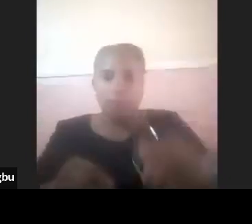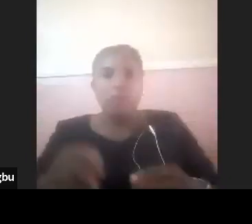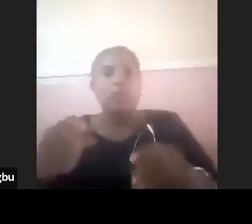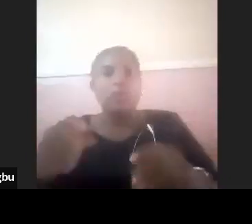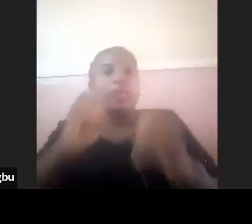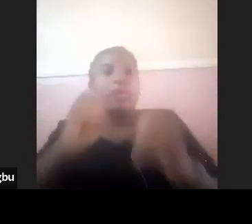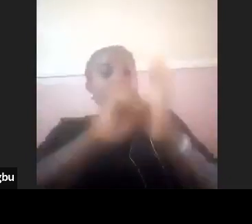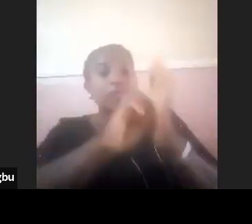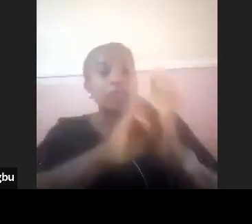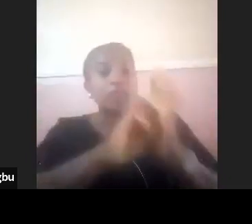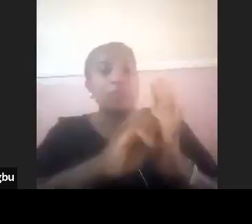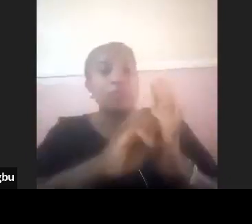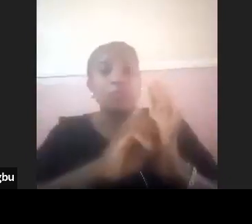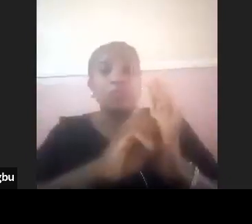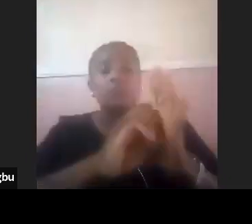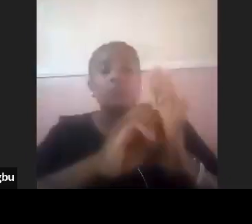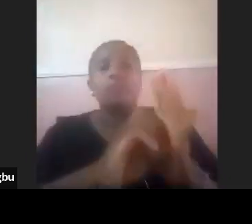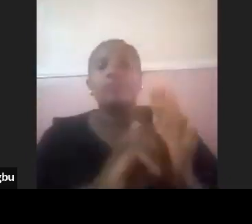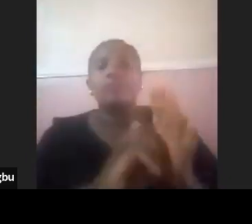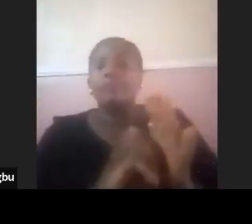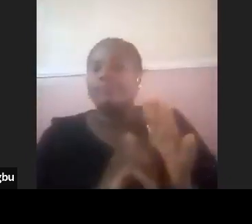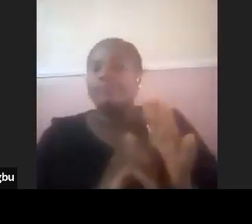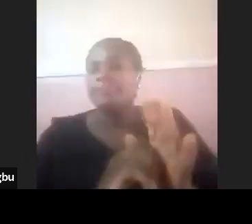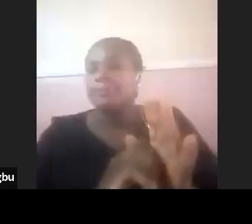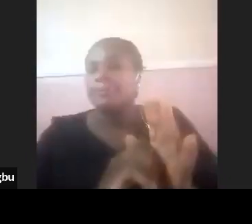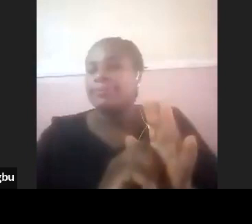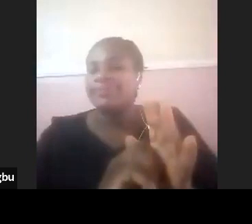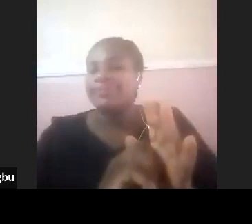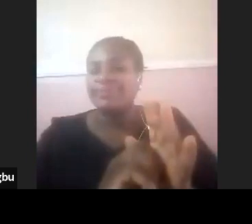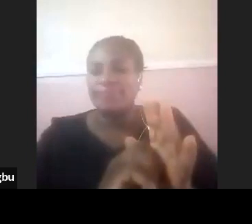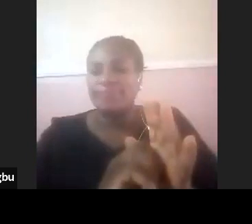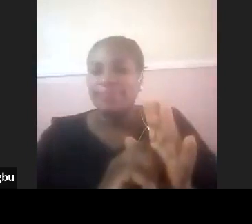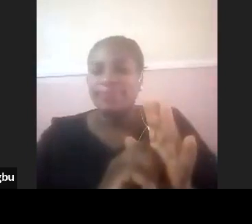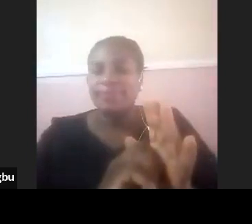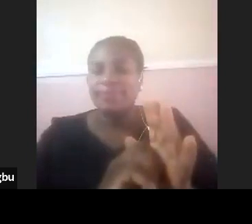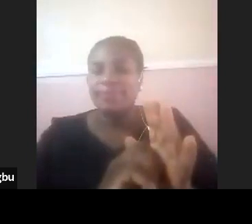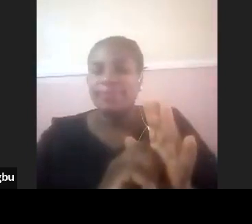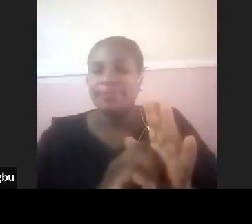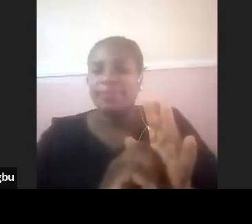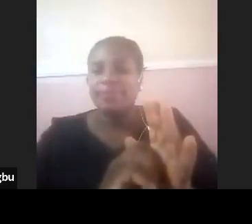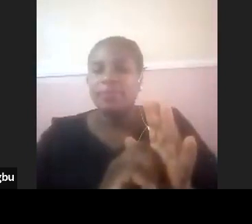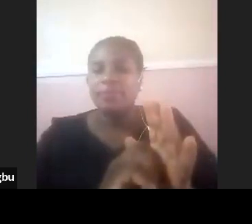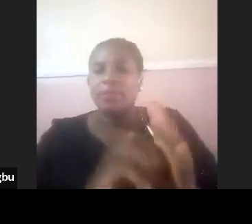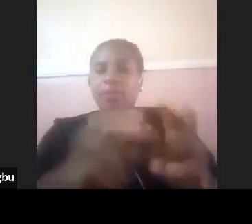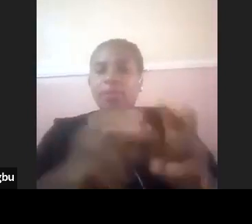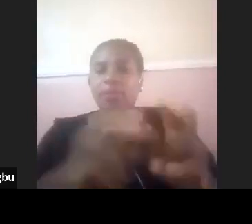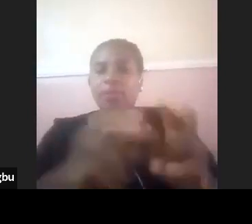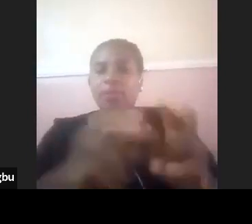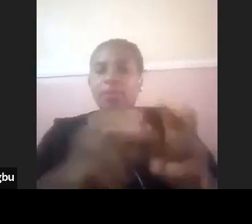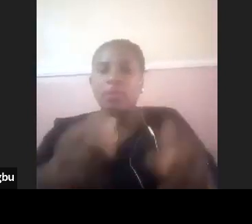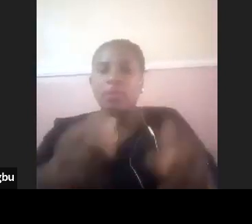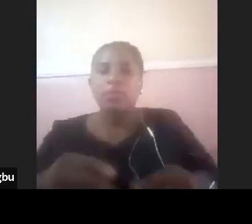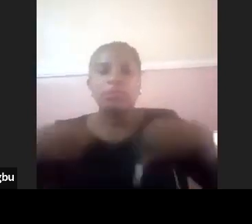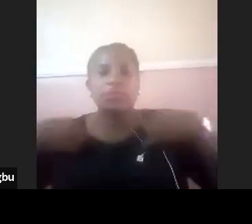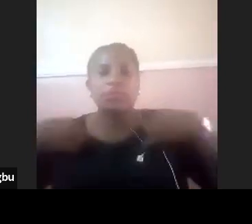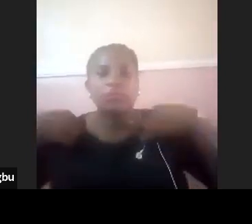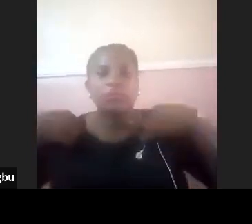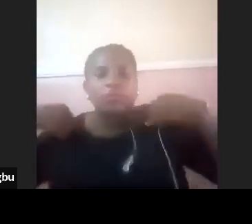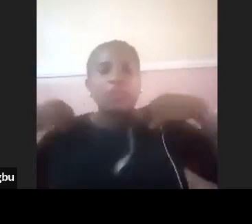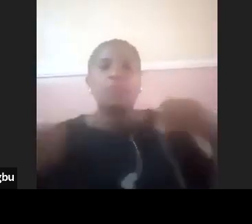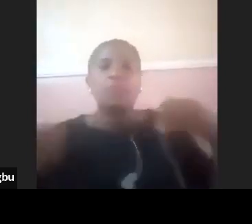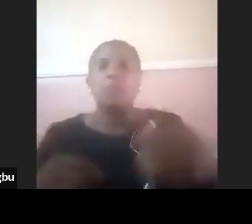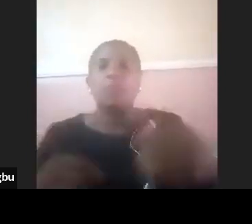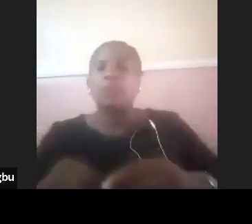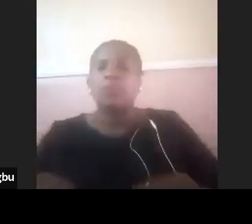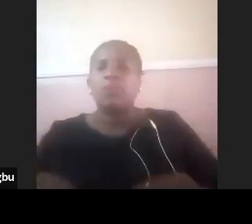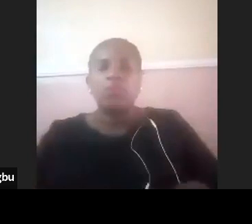little drops, you say the little drops in the ocean, So always have that mind